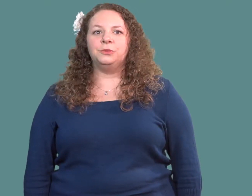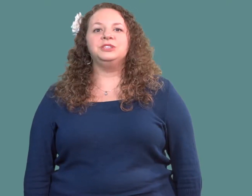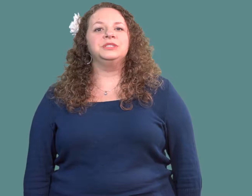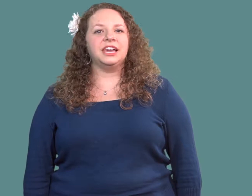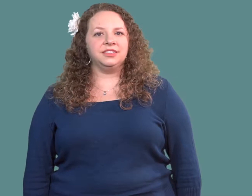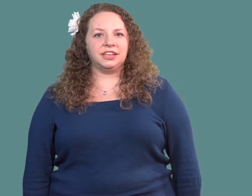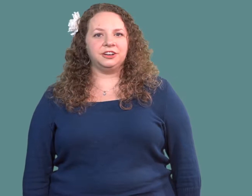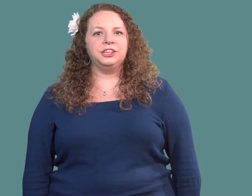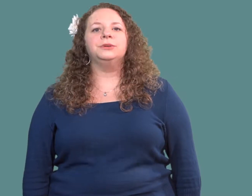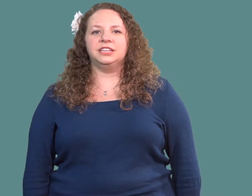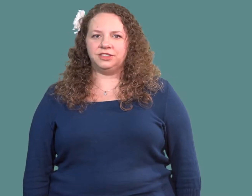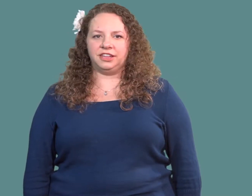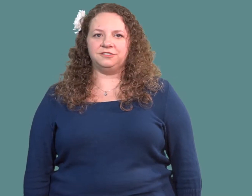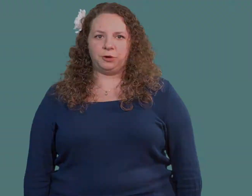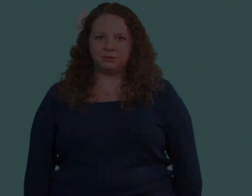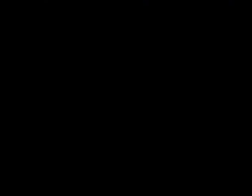When you slide the letter, you will leave the letter formed.